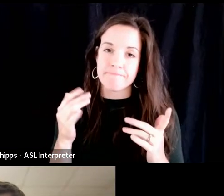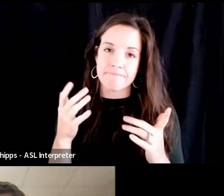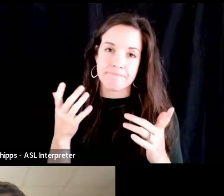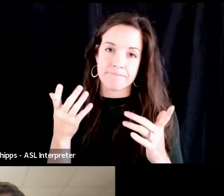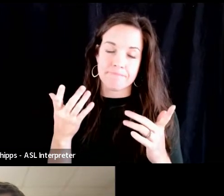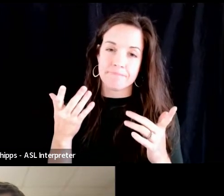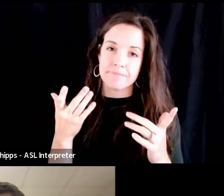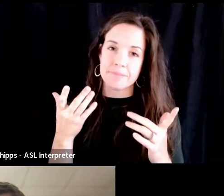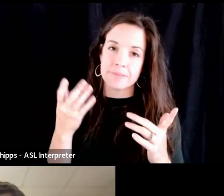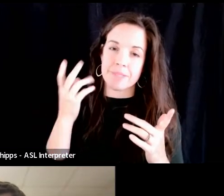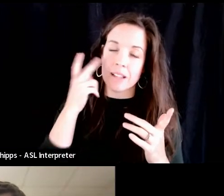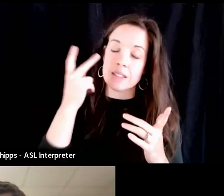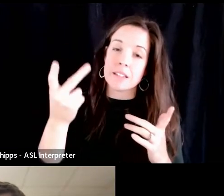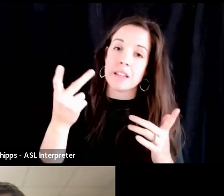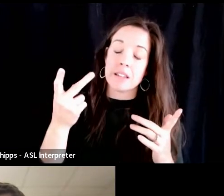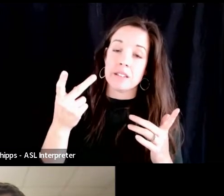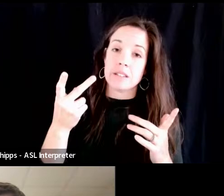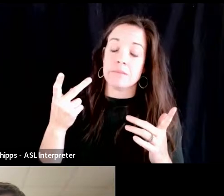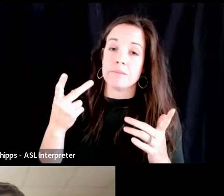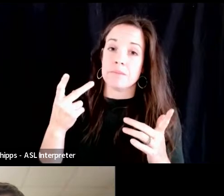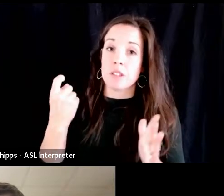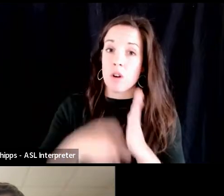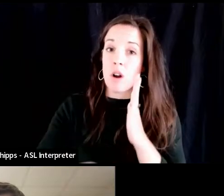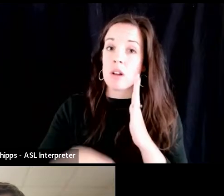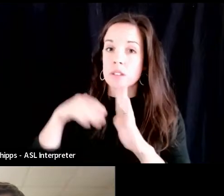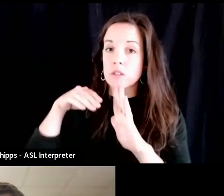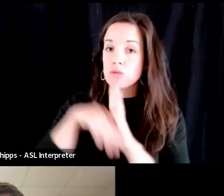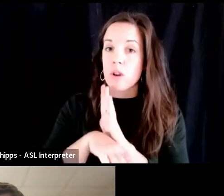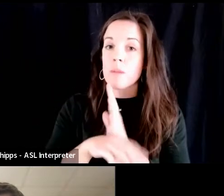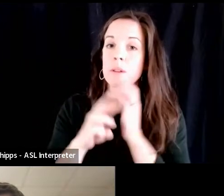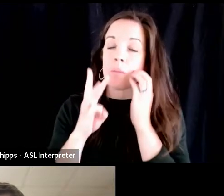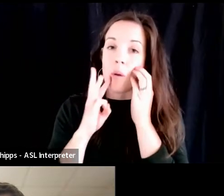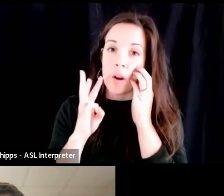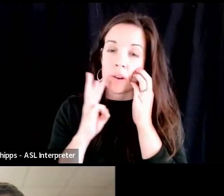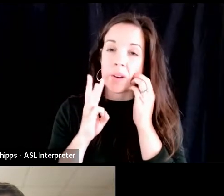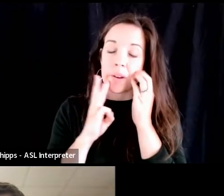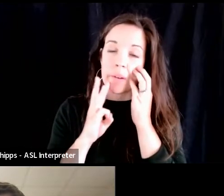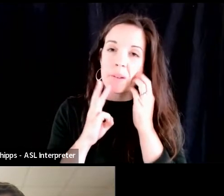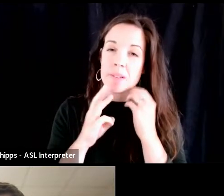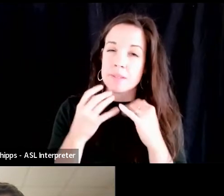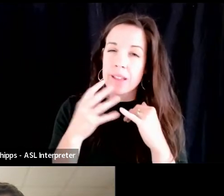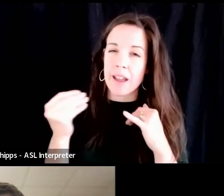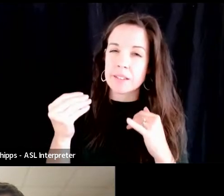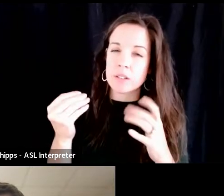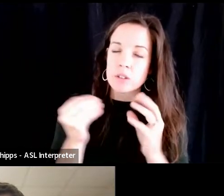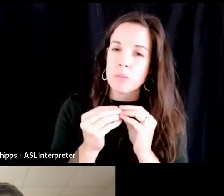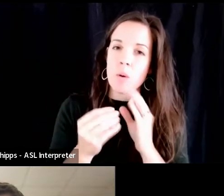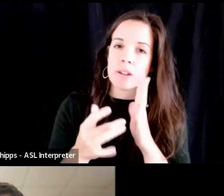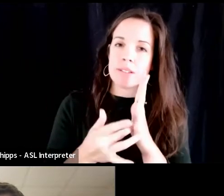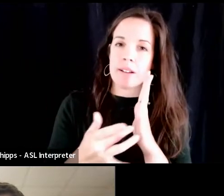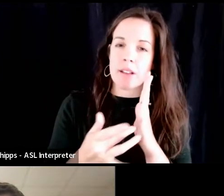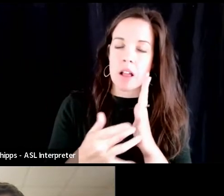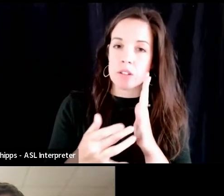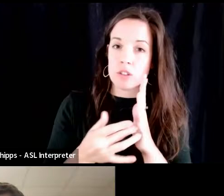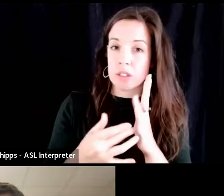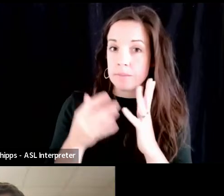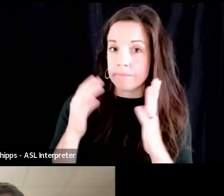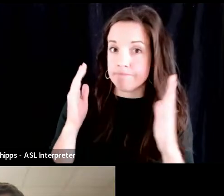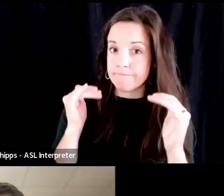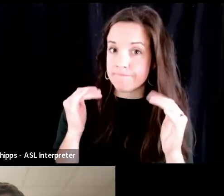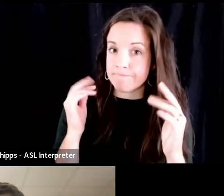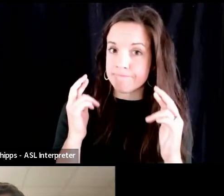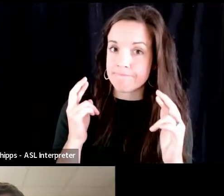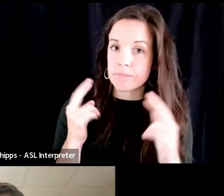Has seen the dramatic cost drop in water. And there's even more technology coming on board, hopefully,